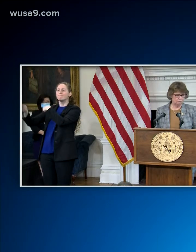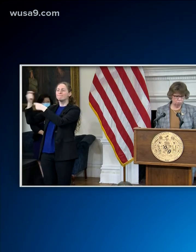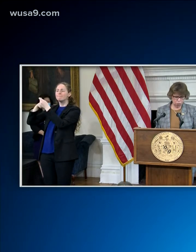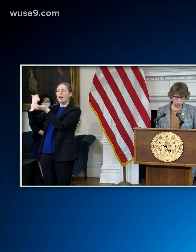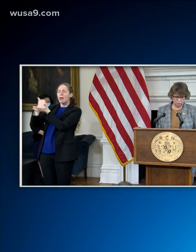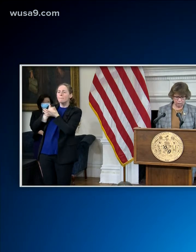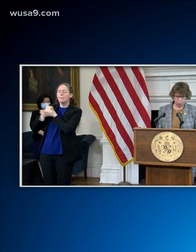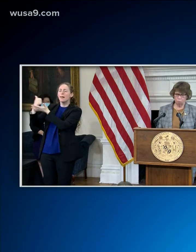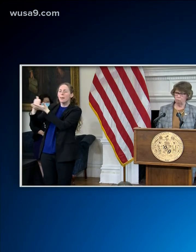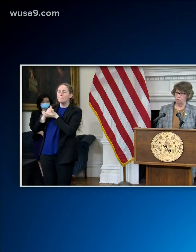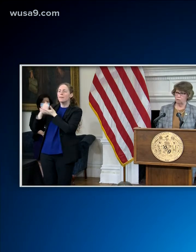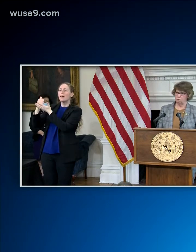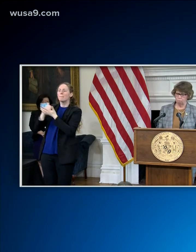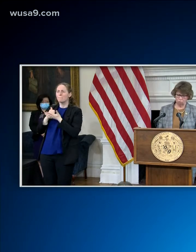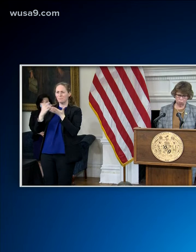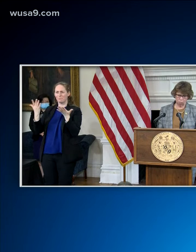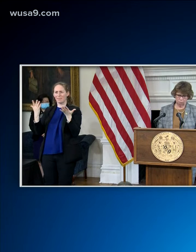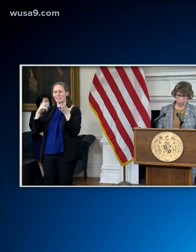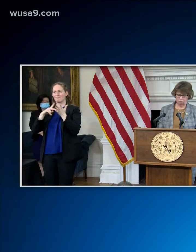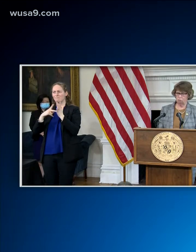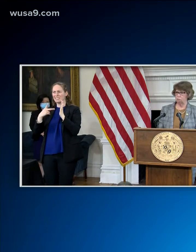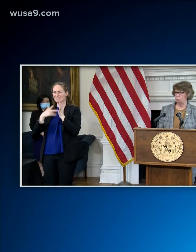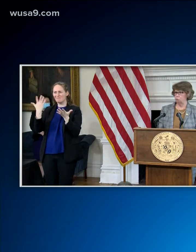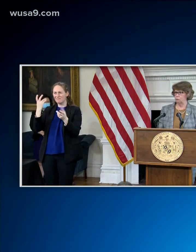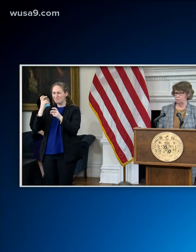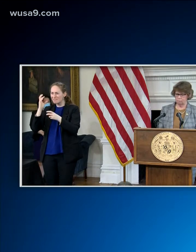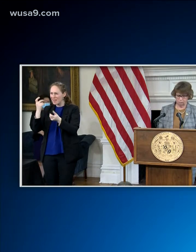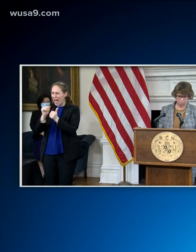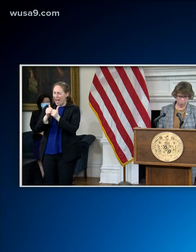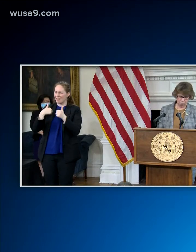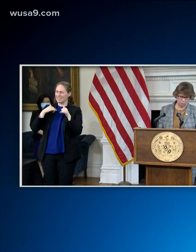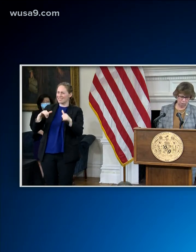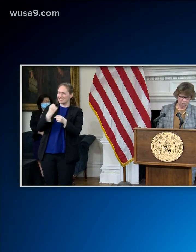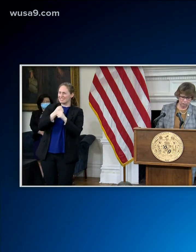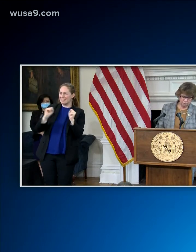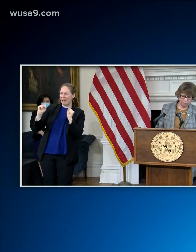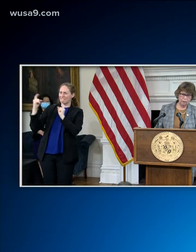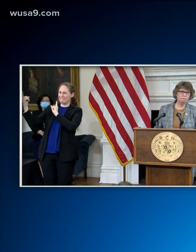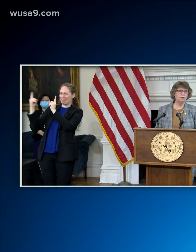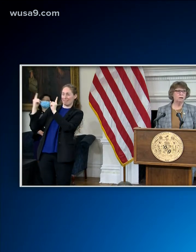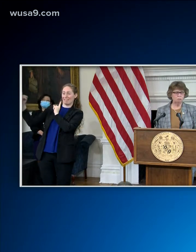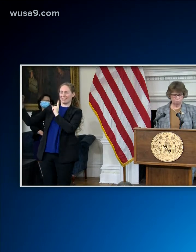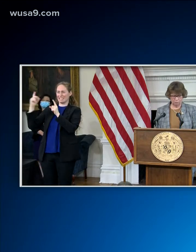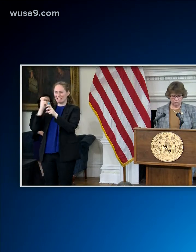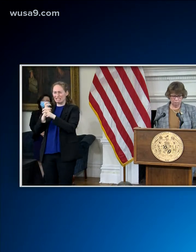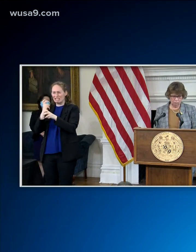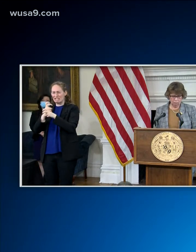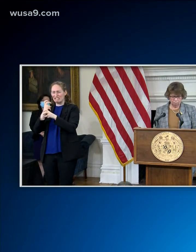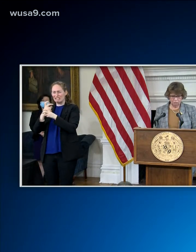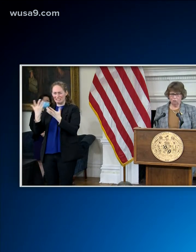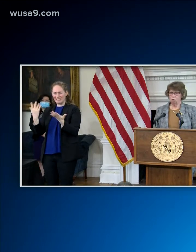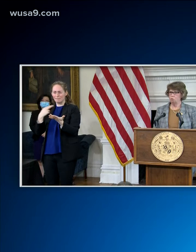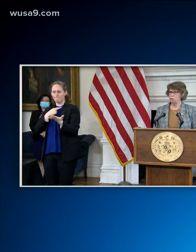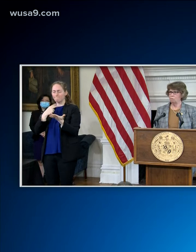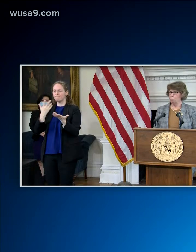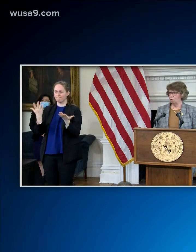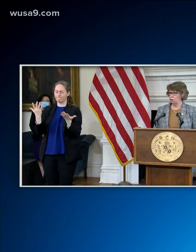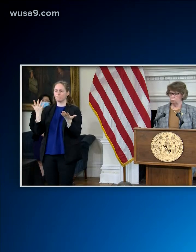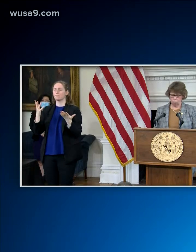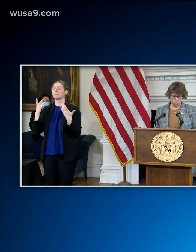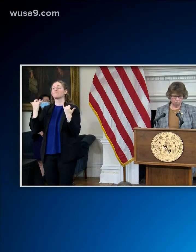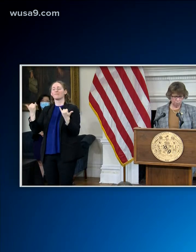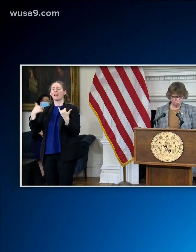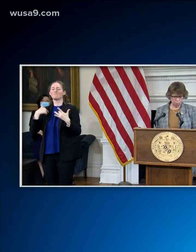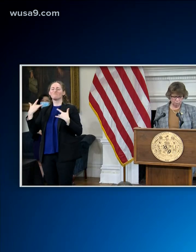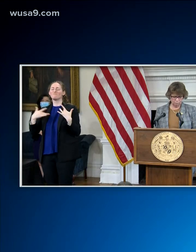limits their ability to adopt preventative measures, such as social distancing. Today's announcement of the inclusion of a